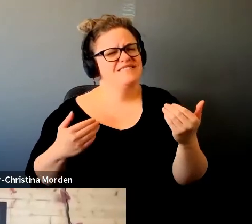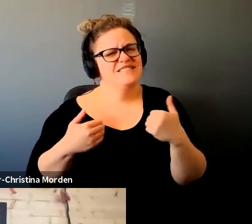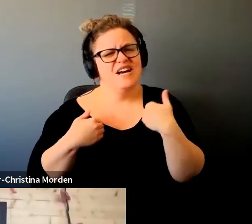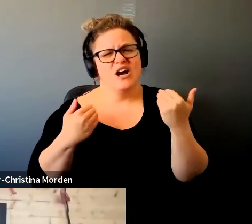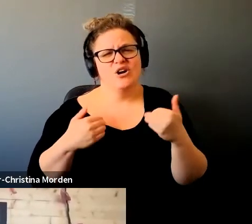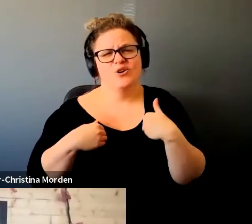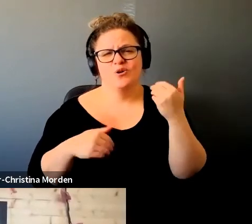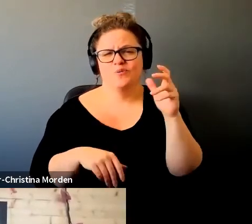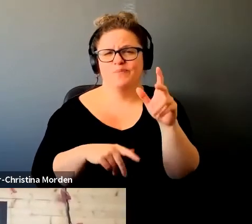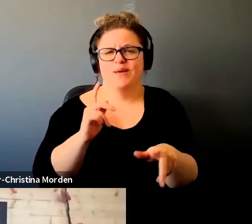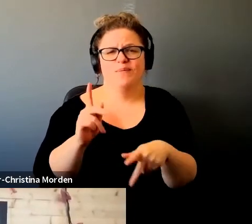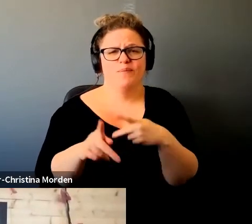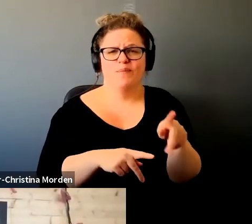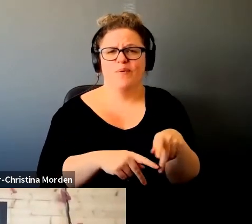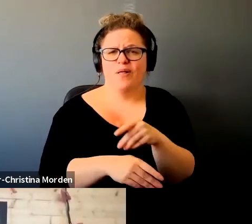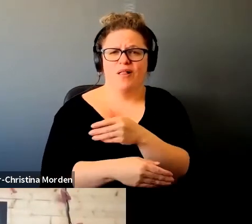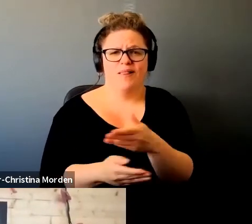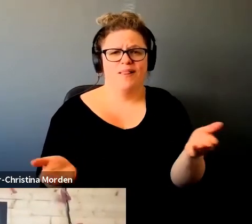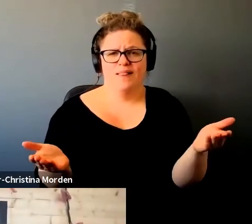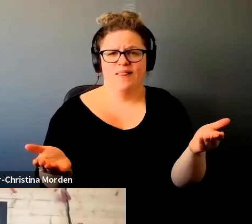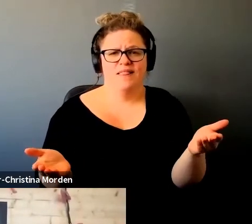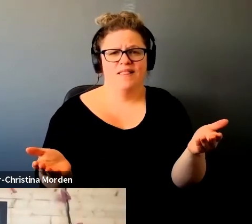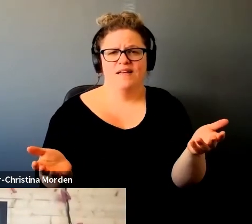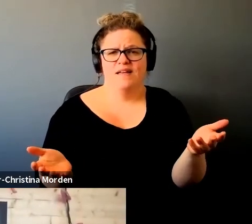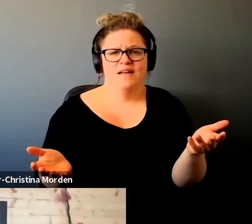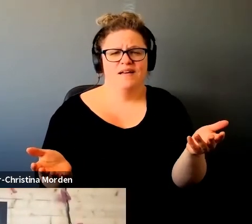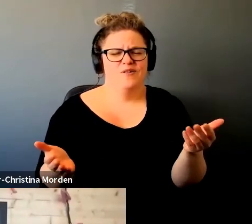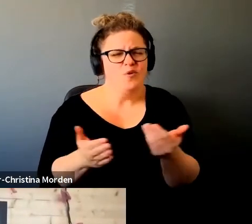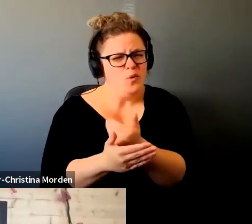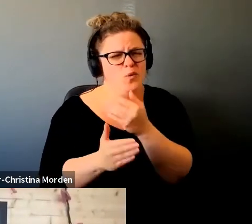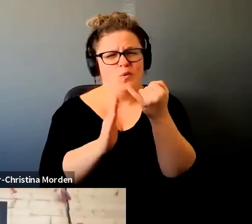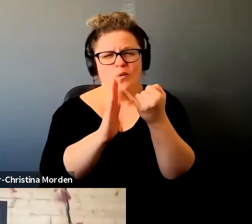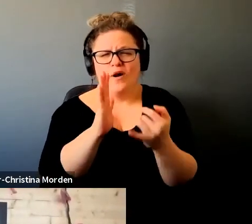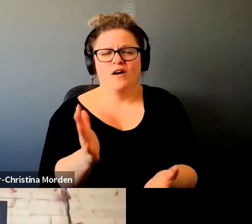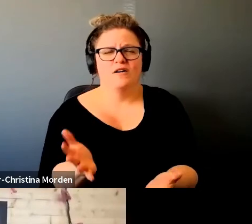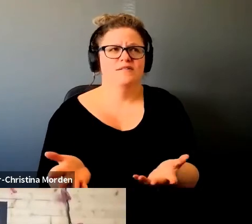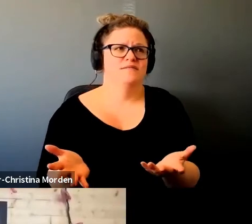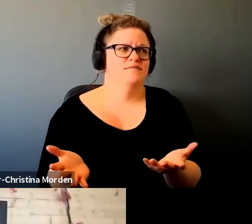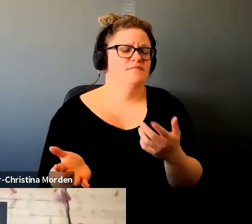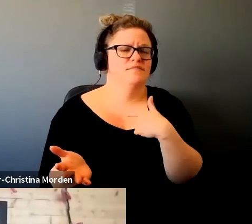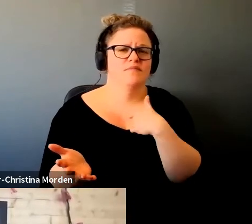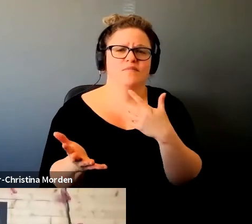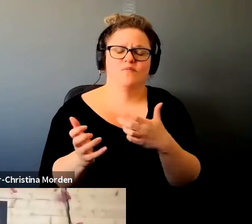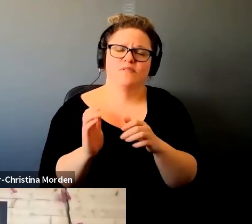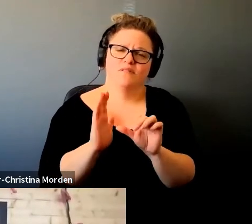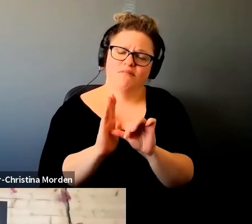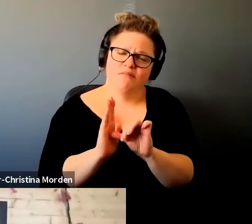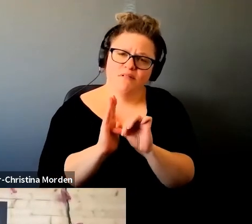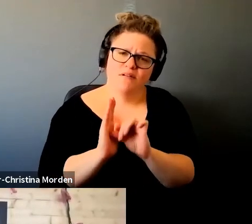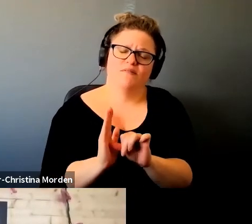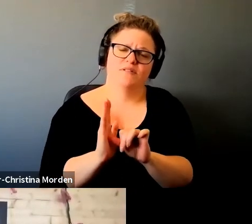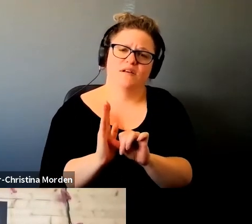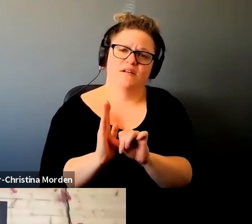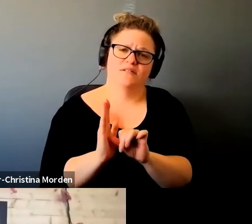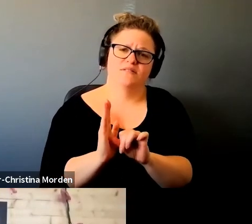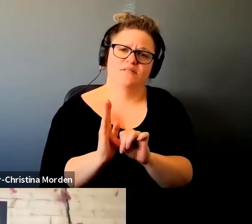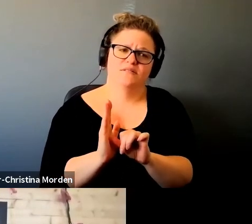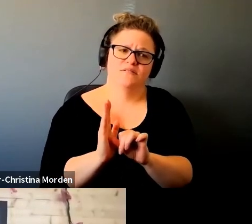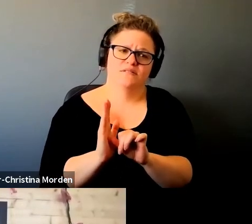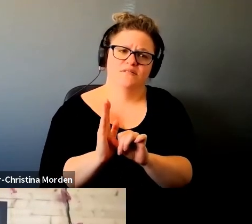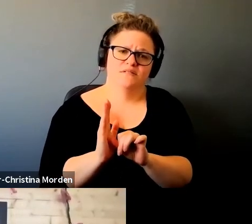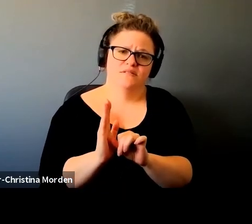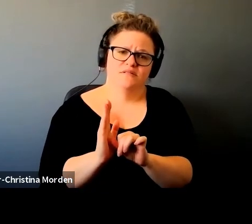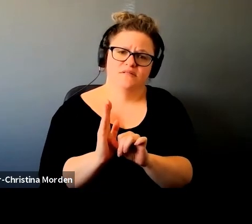people who are starting off, I can't emphasize more about really have your